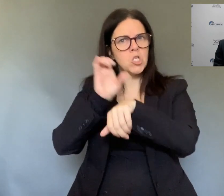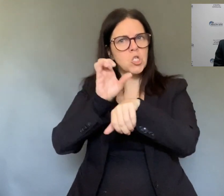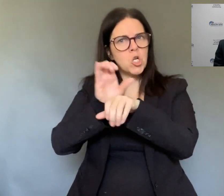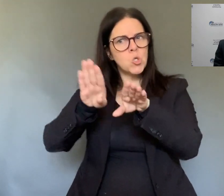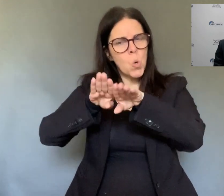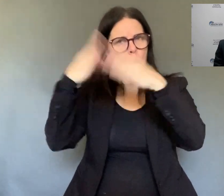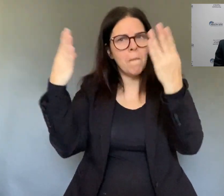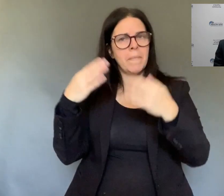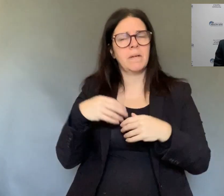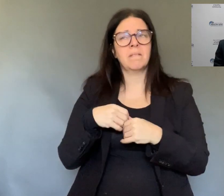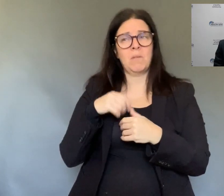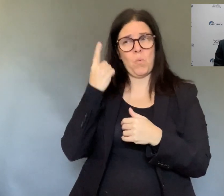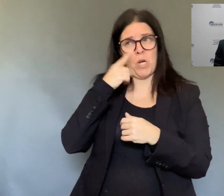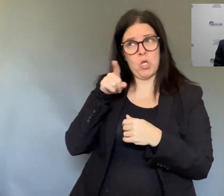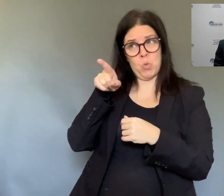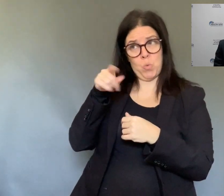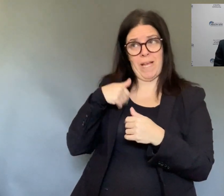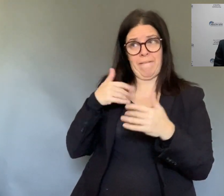to religious practice?